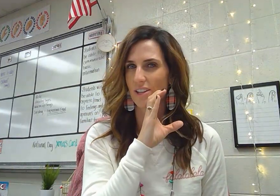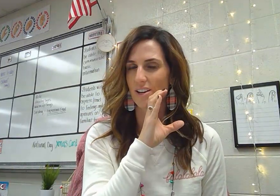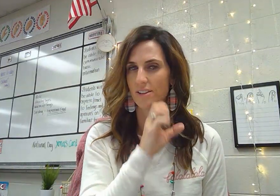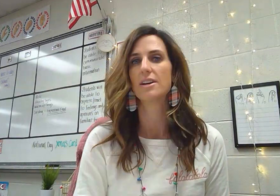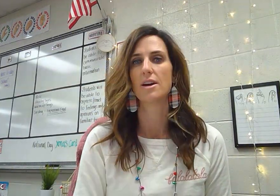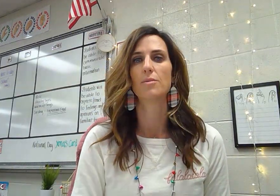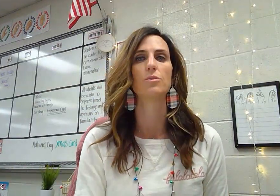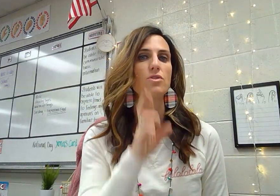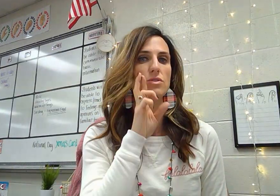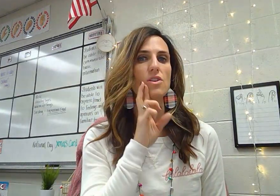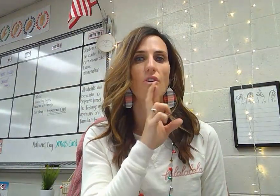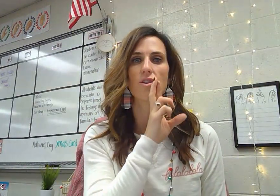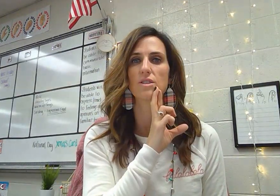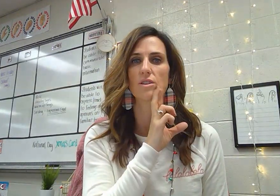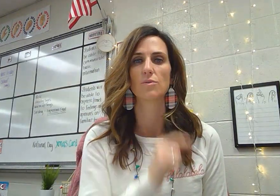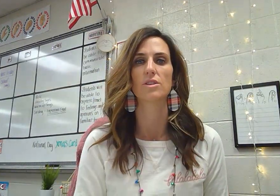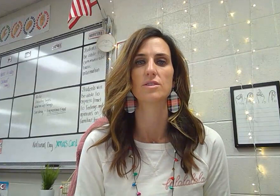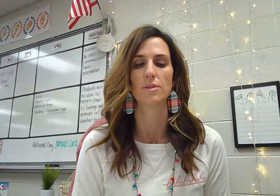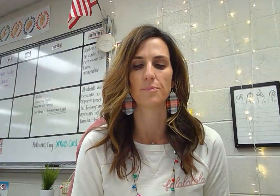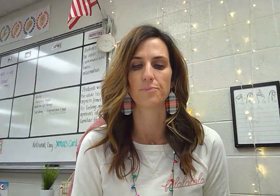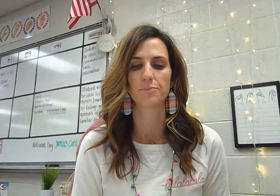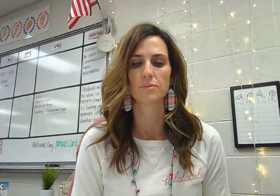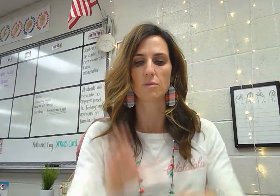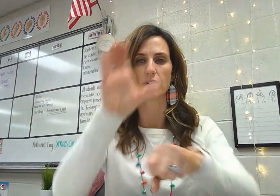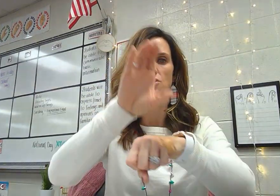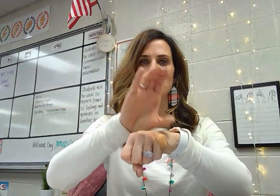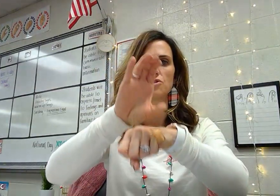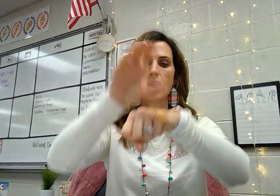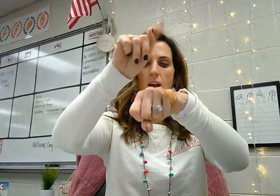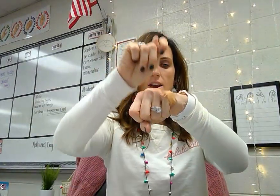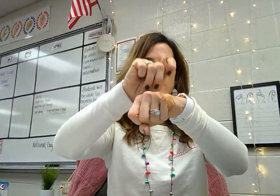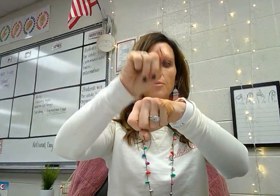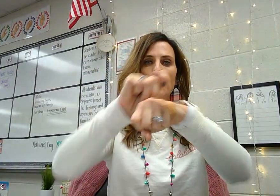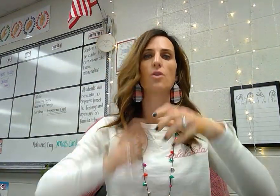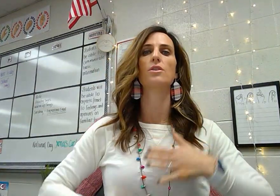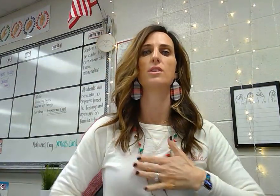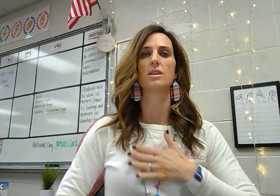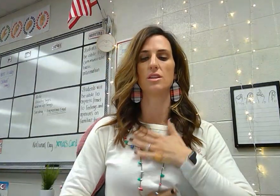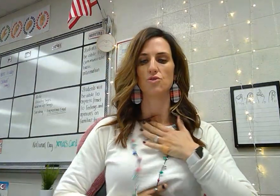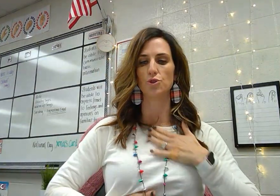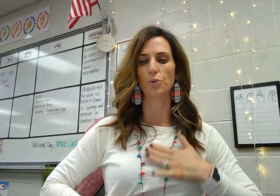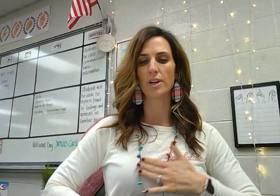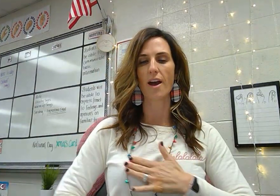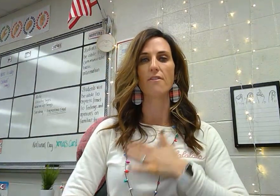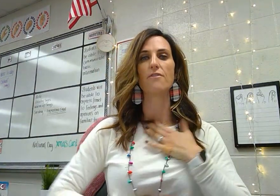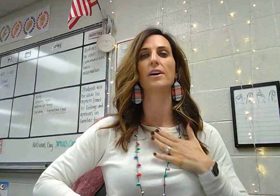cafeteria, but we're using ours with this one. So we've got church, temple, enjoy, have